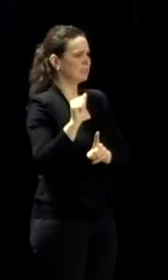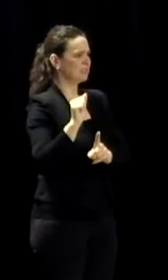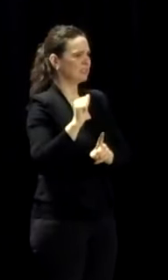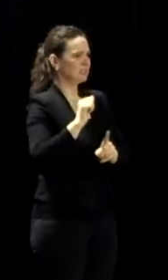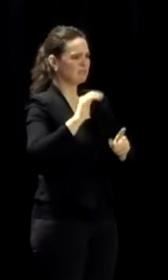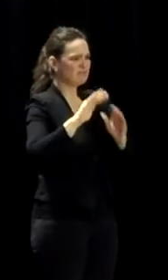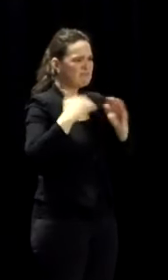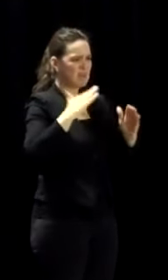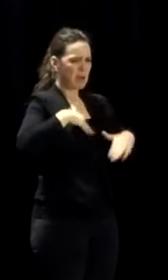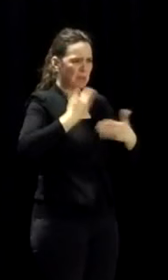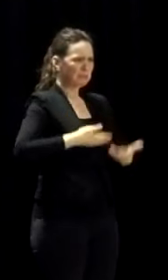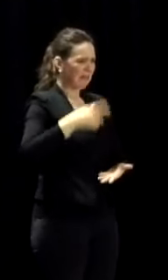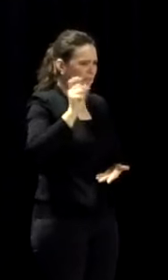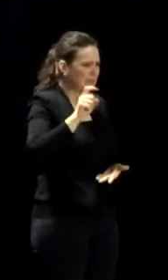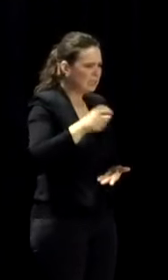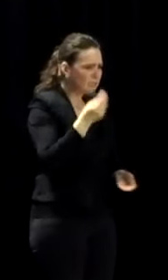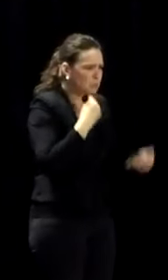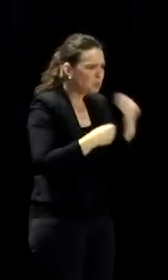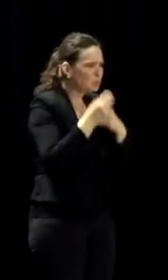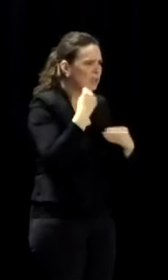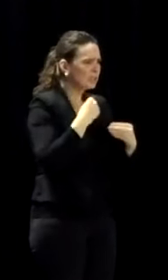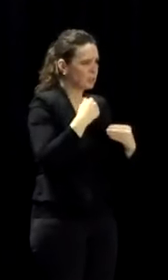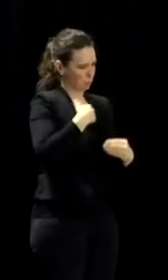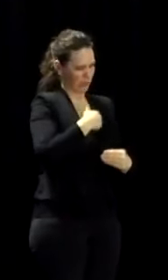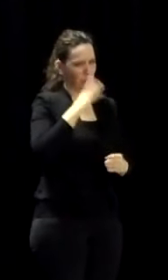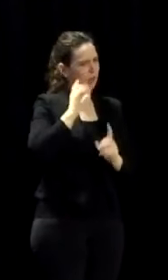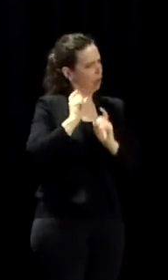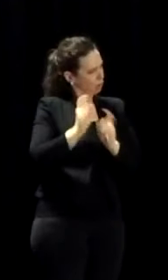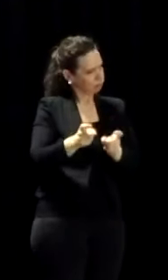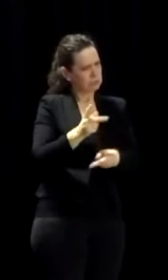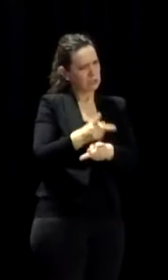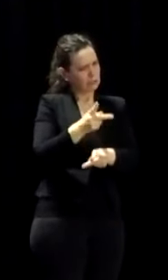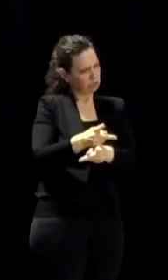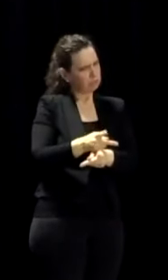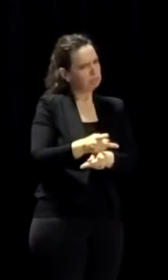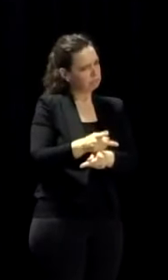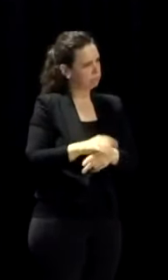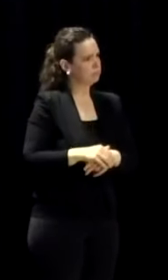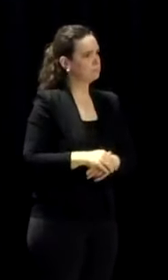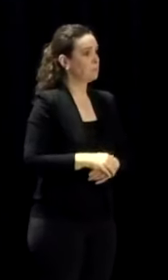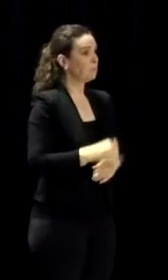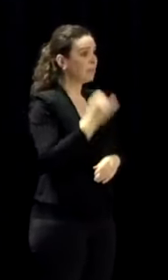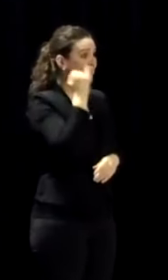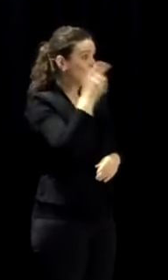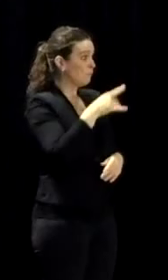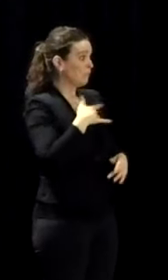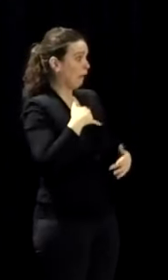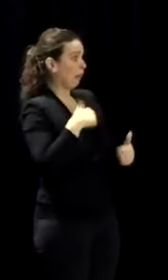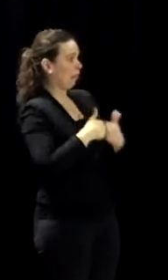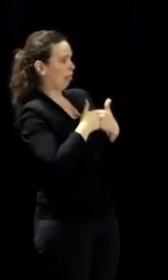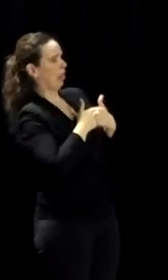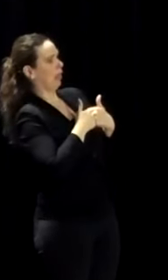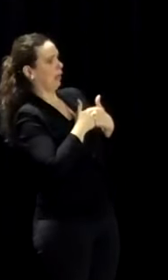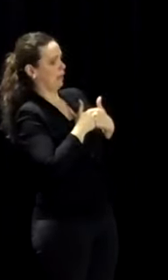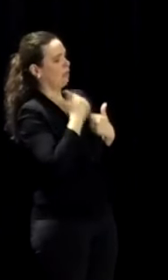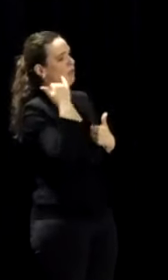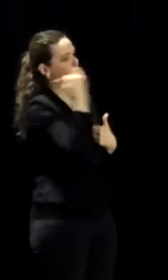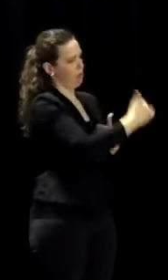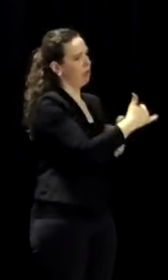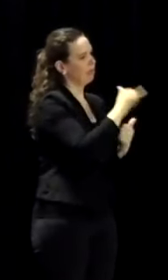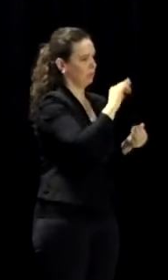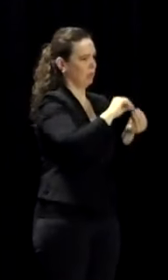meal. We made sure he's getting a meal tomorrow. So if you have a challenge in your life, if this line is there, we're